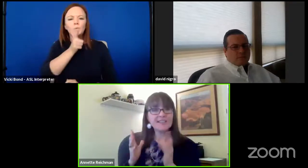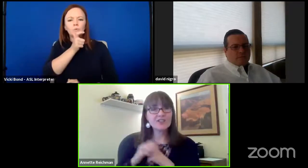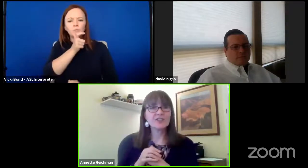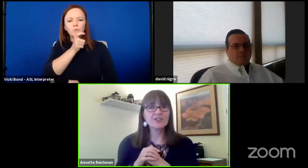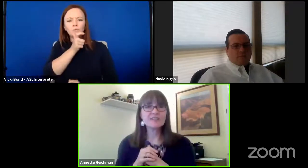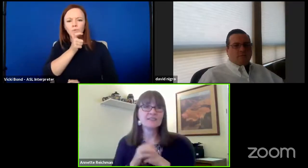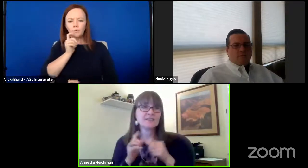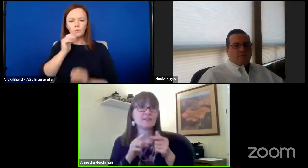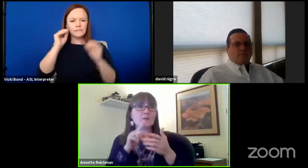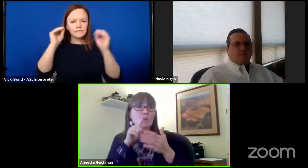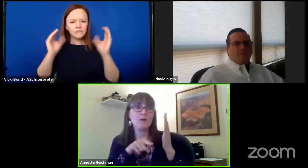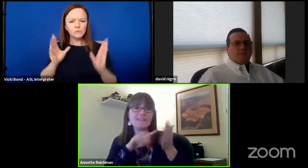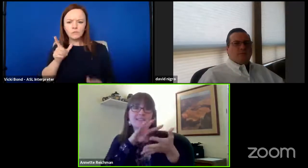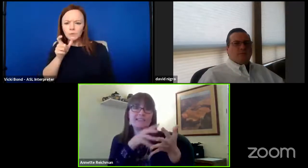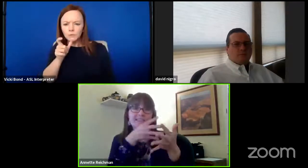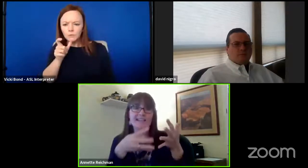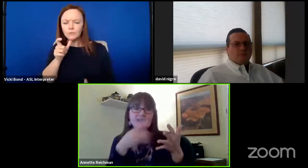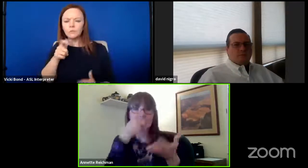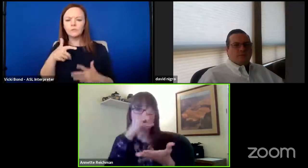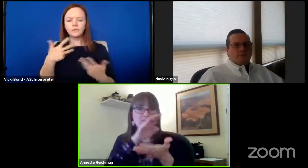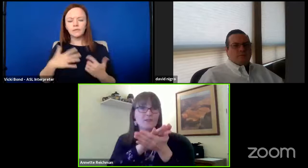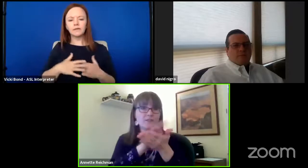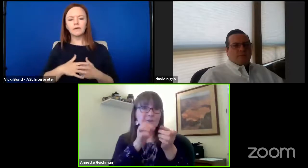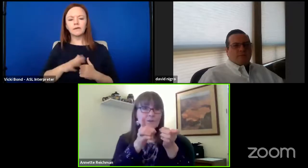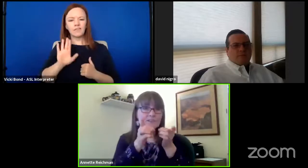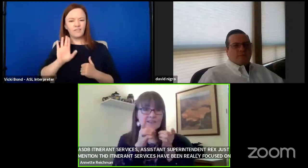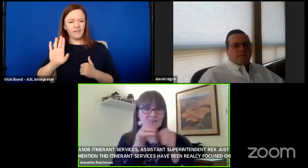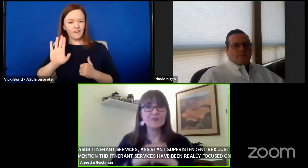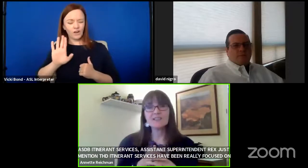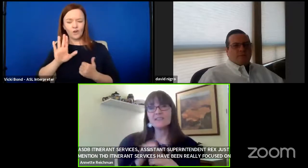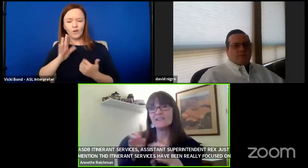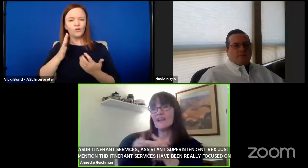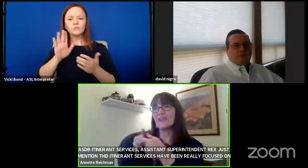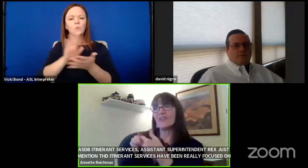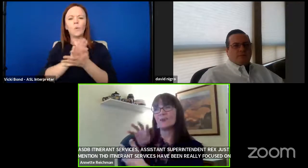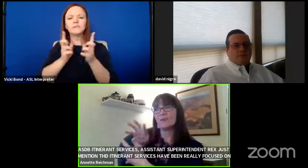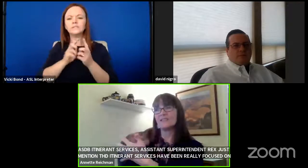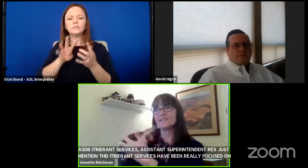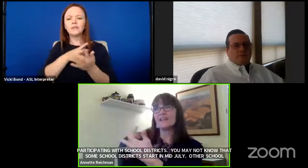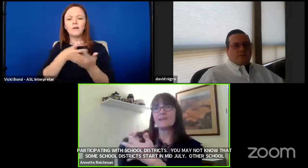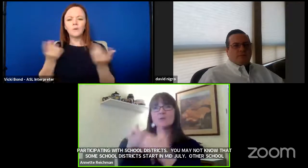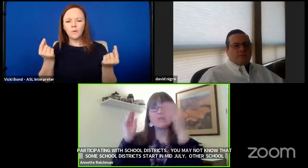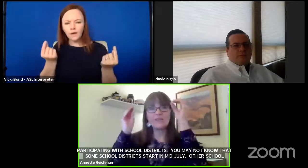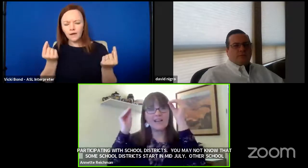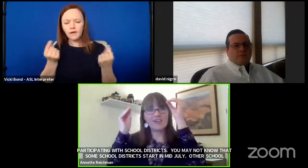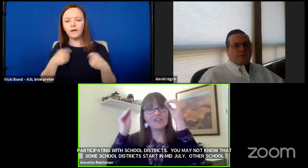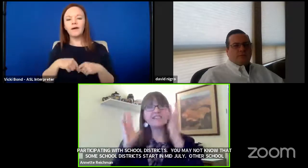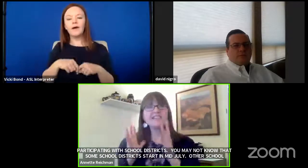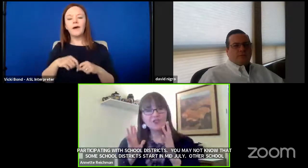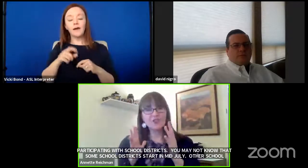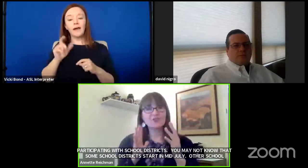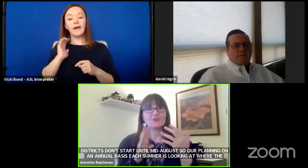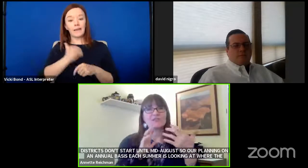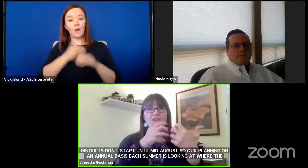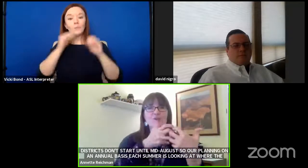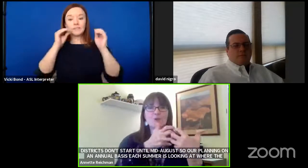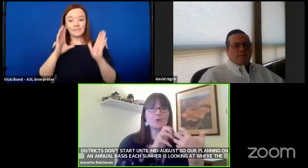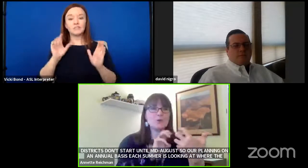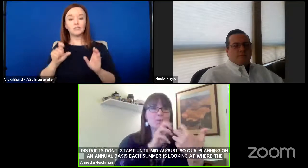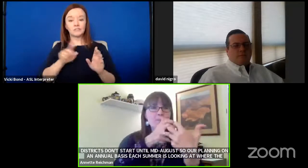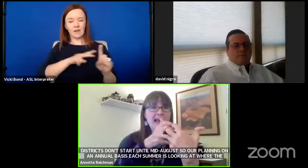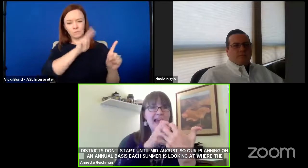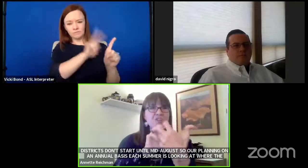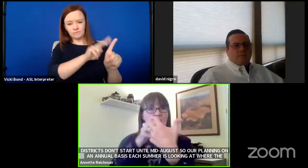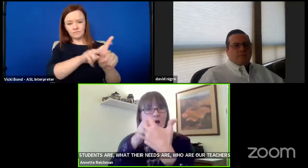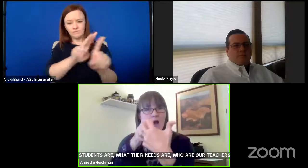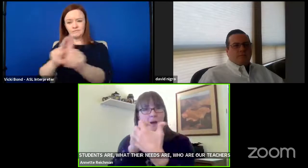our teachers, what's the schedule for the school districts, and then we schedule our teacher